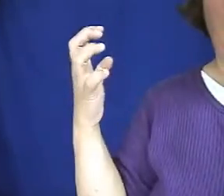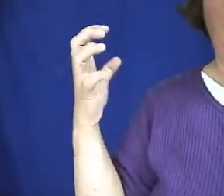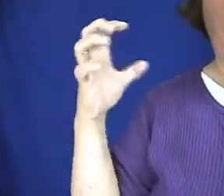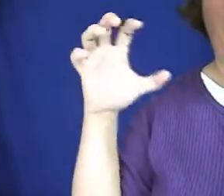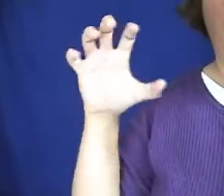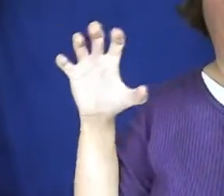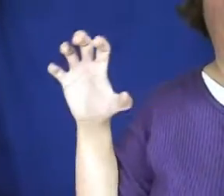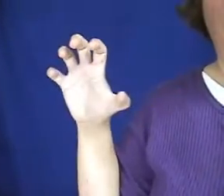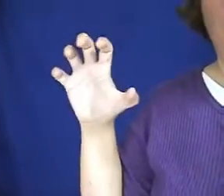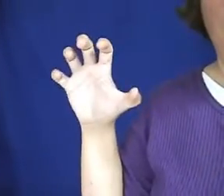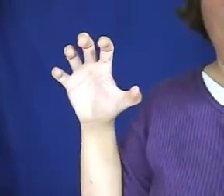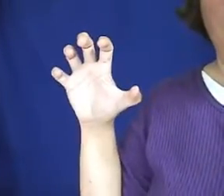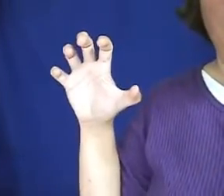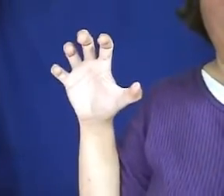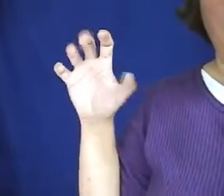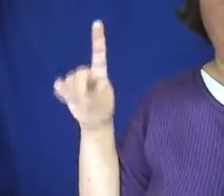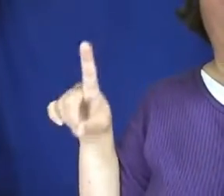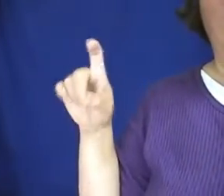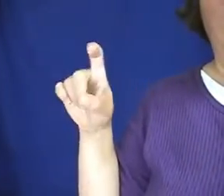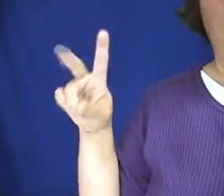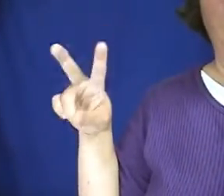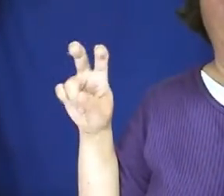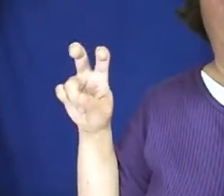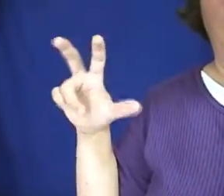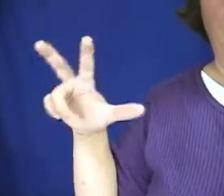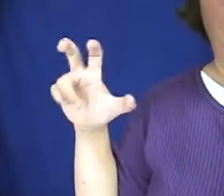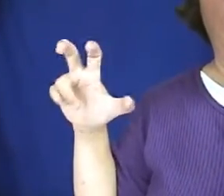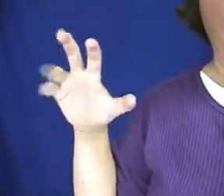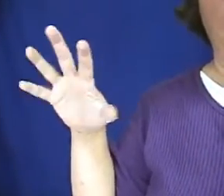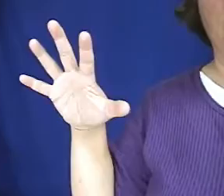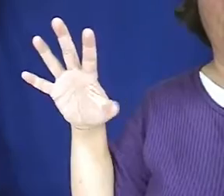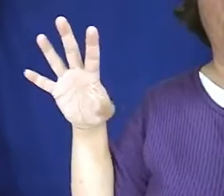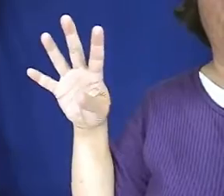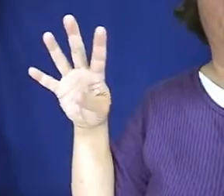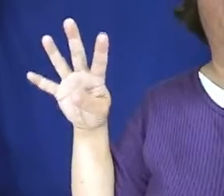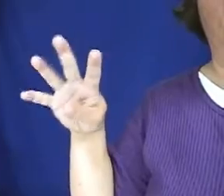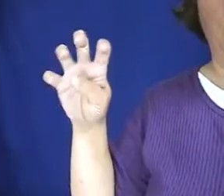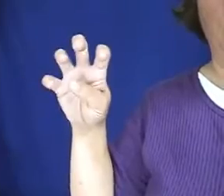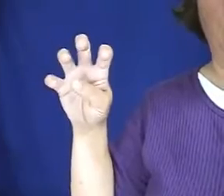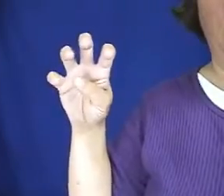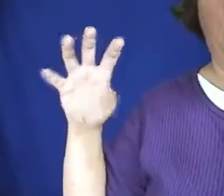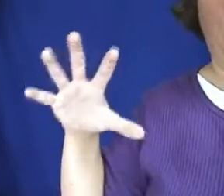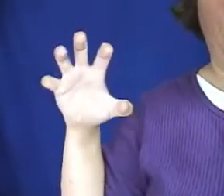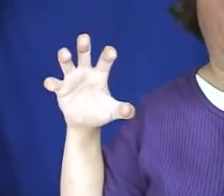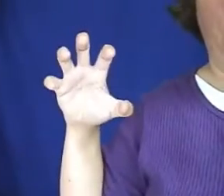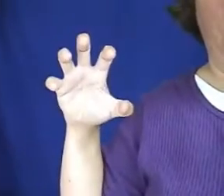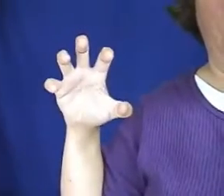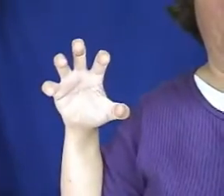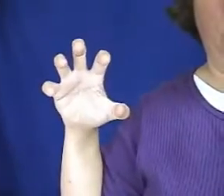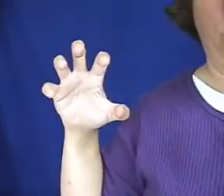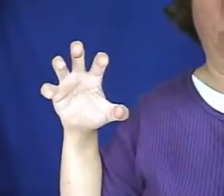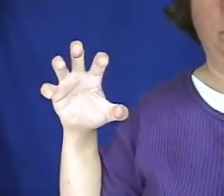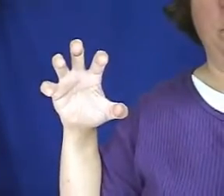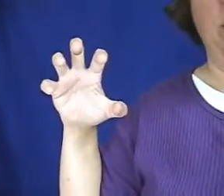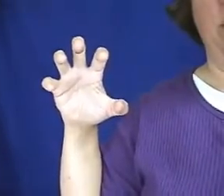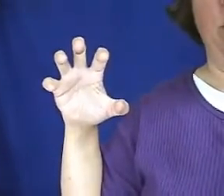shape called a claw. And these are modified claws using only the fingers involved in the number. But those